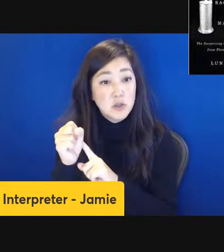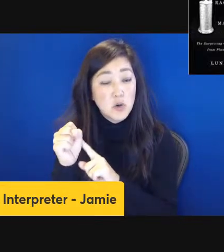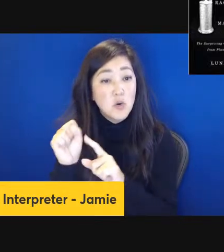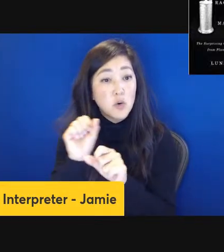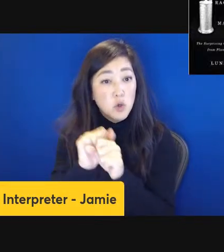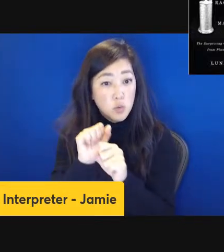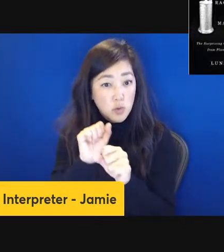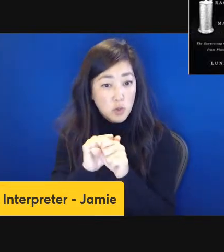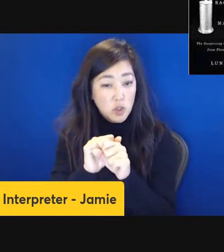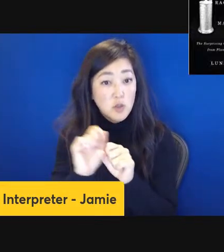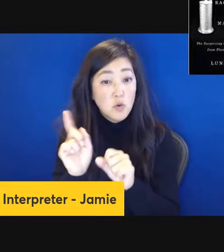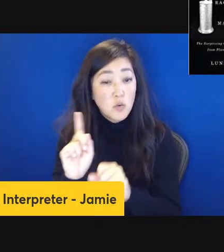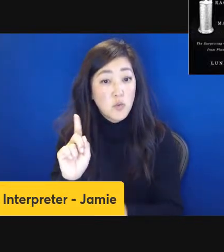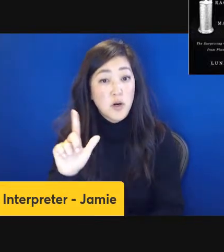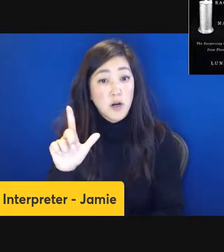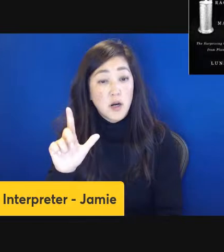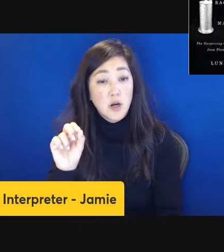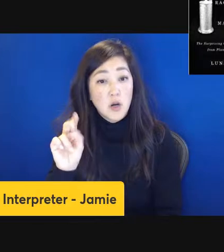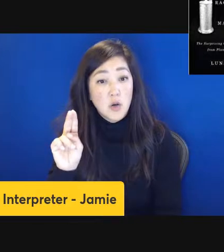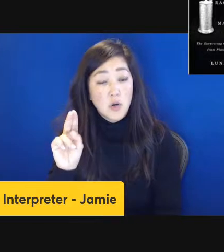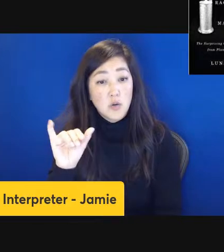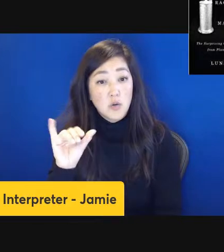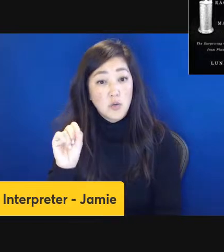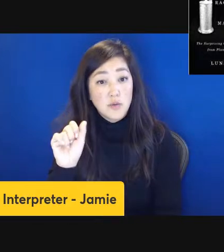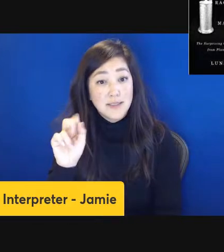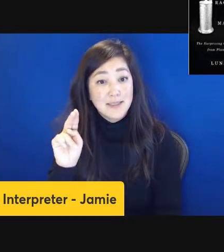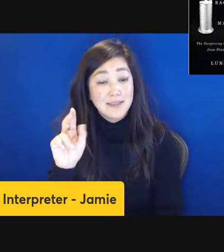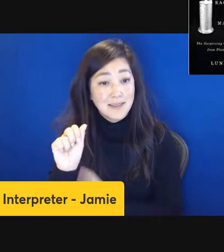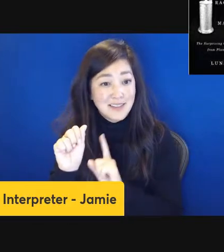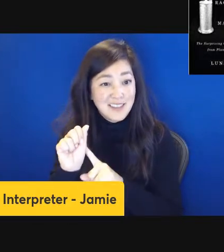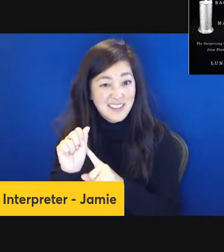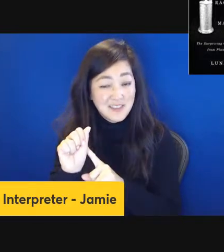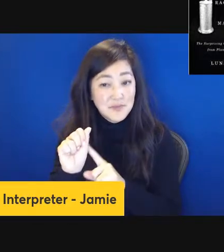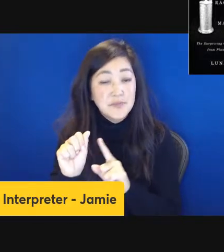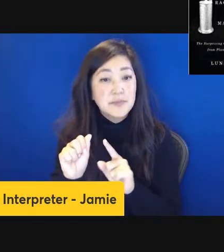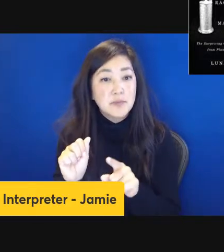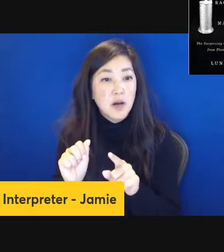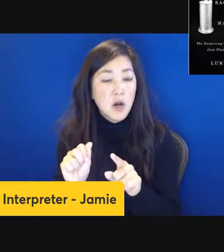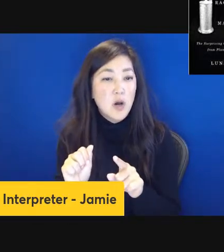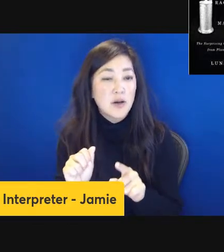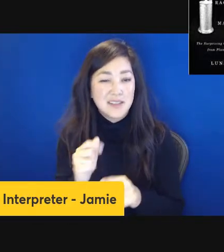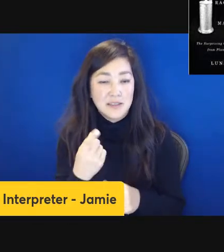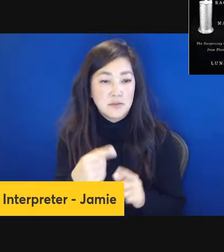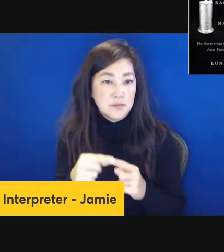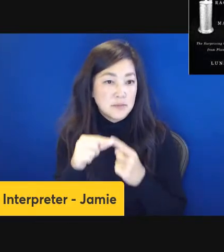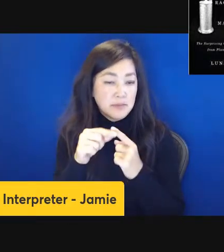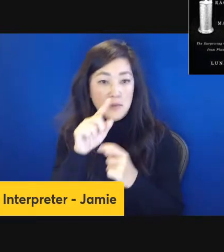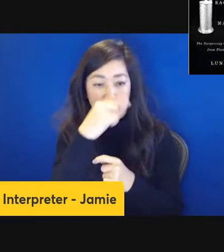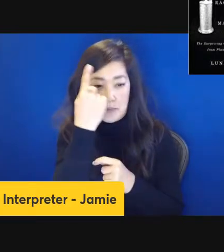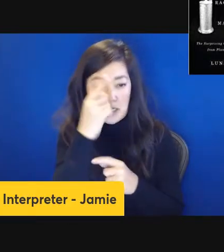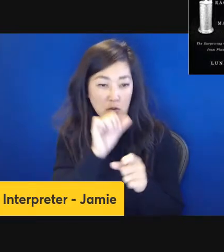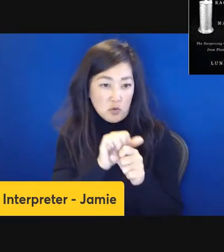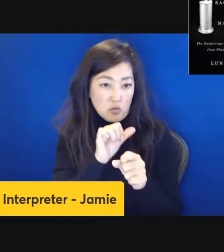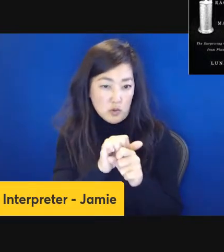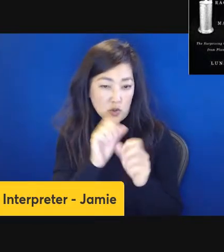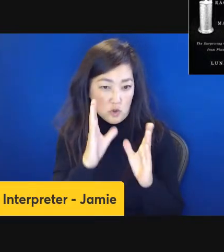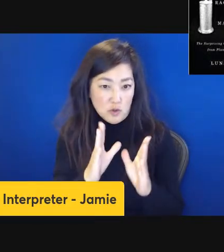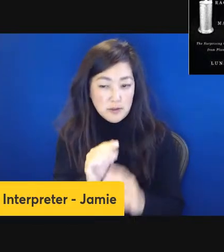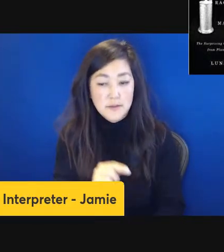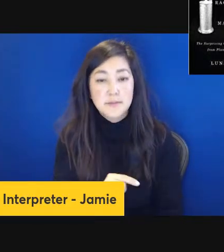asbestos workers and white asbestos workers in the same factory. And they came up